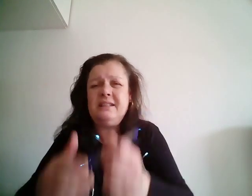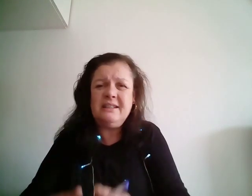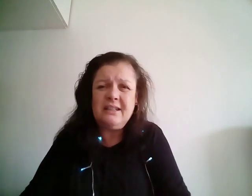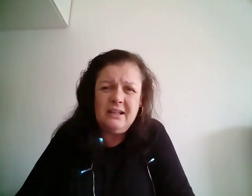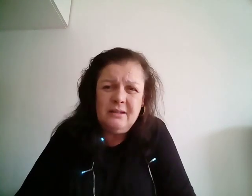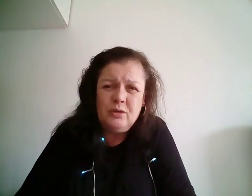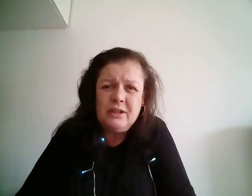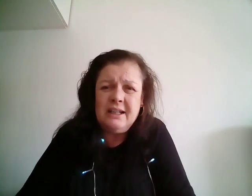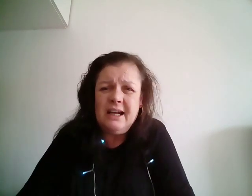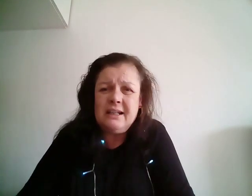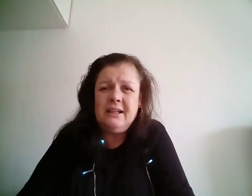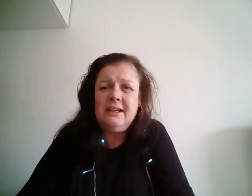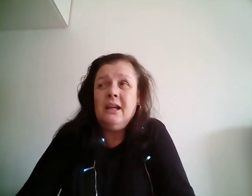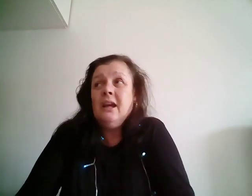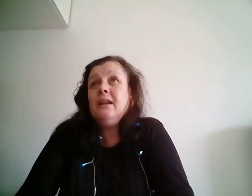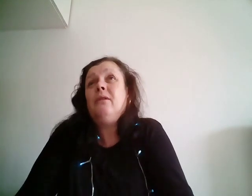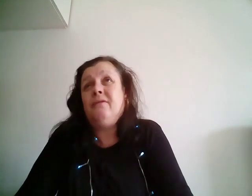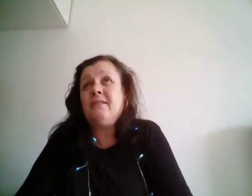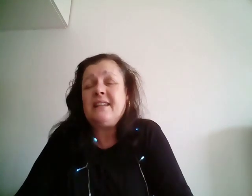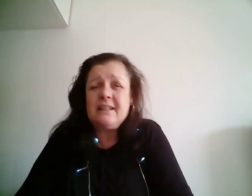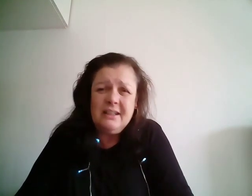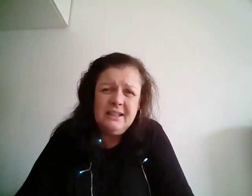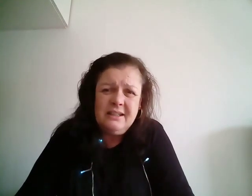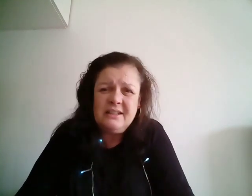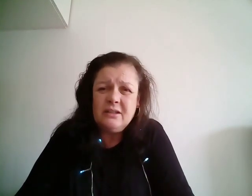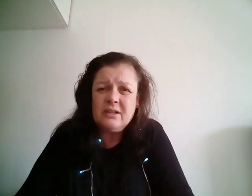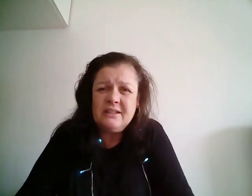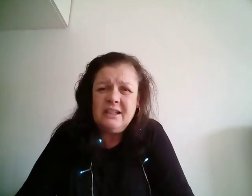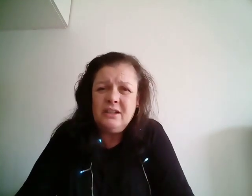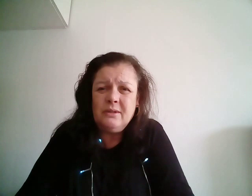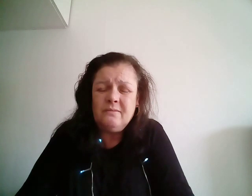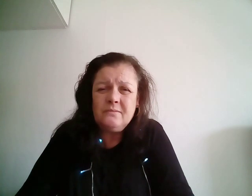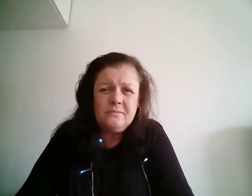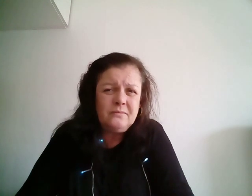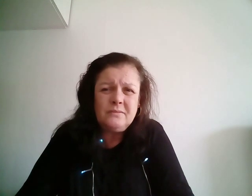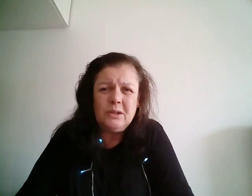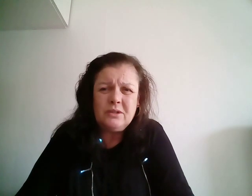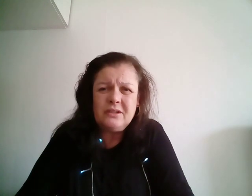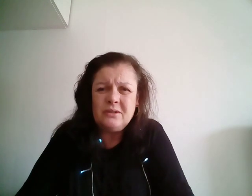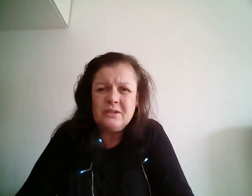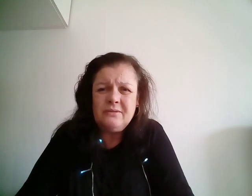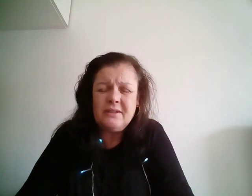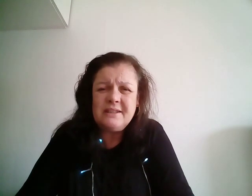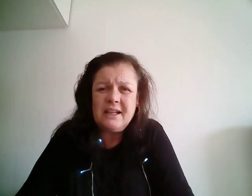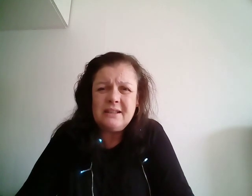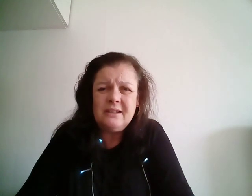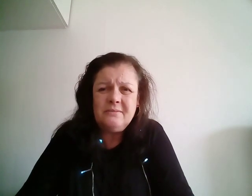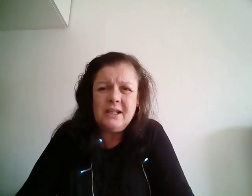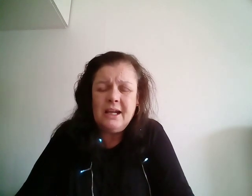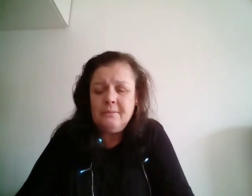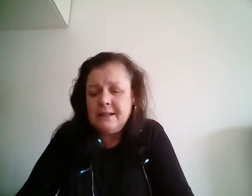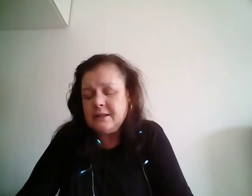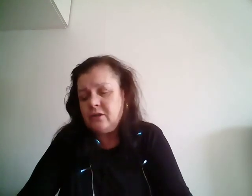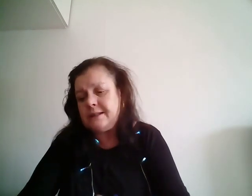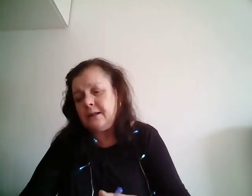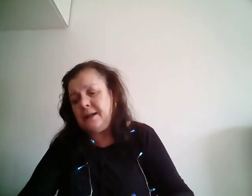is more than likely, they are very sadly still continuing. I would have thought, very sadly. Okay, my delicious little